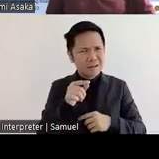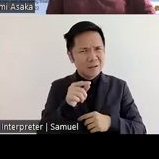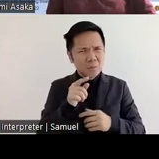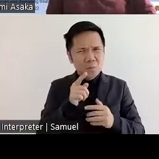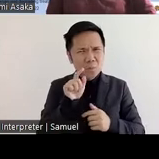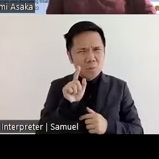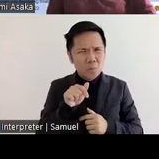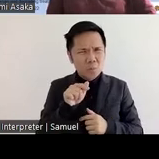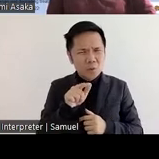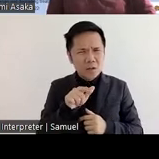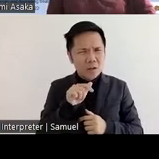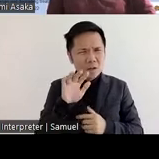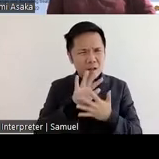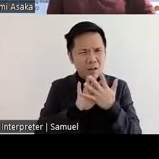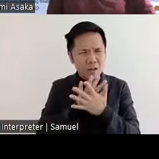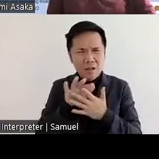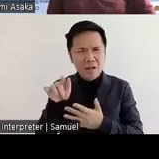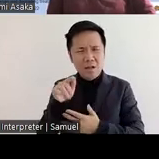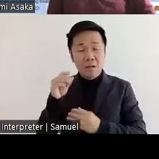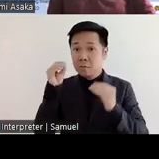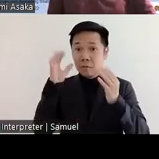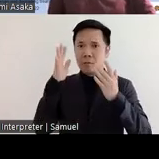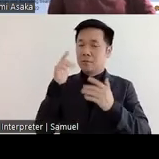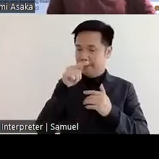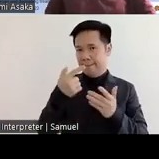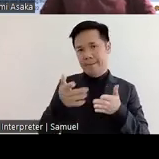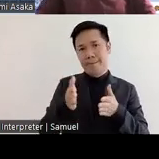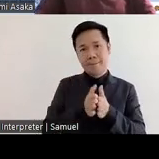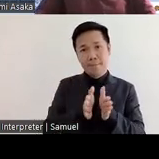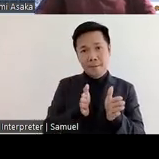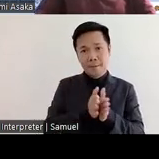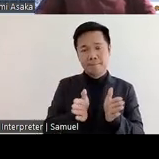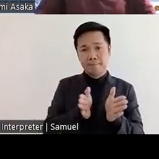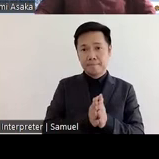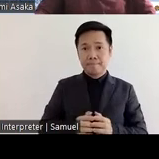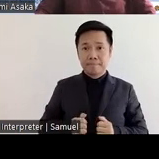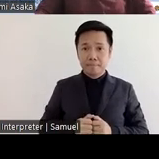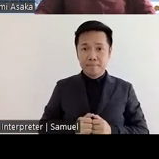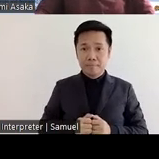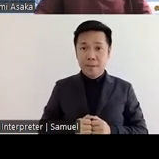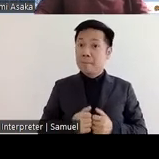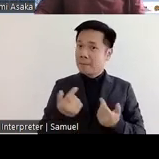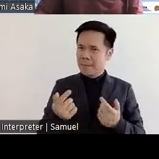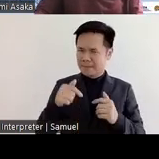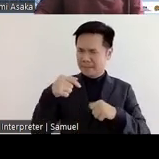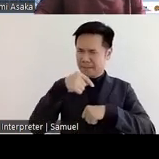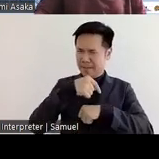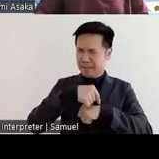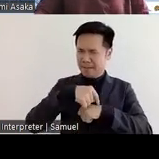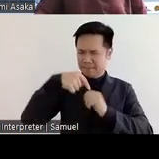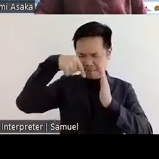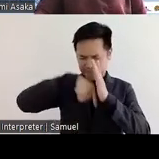lot of context to understand how this came about. And unfortunately, I don't have the time to unpack these principles with you